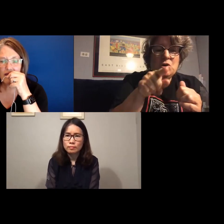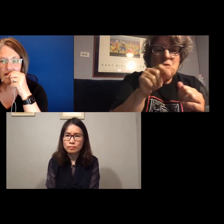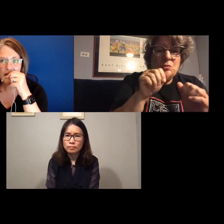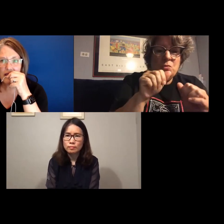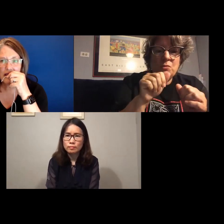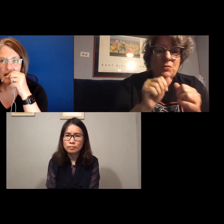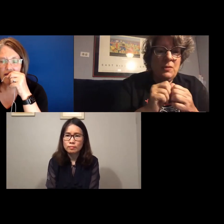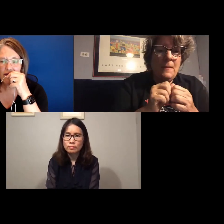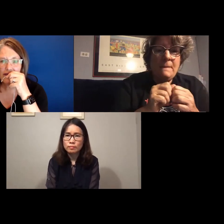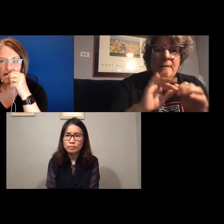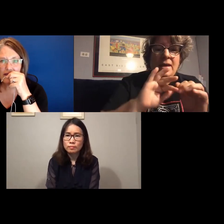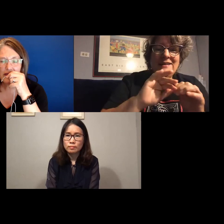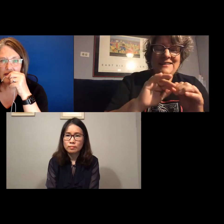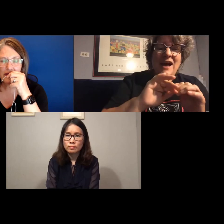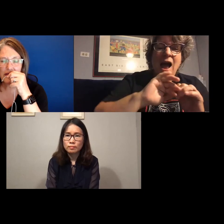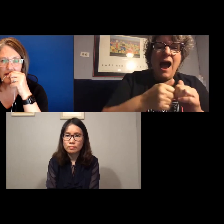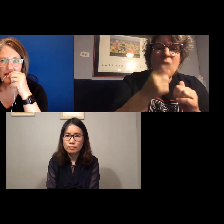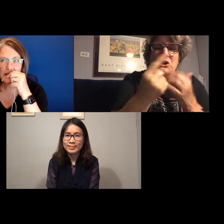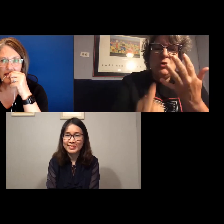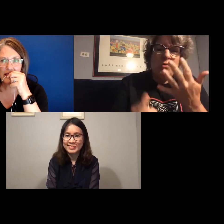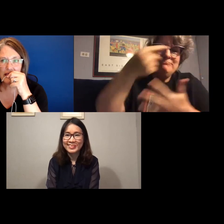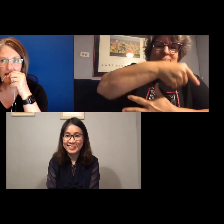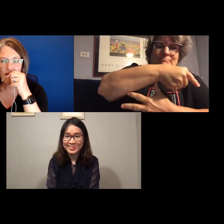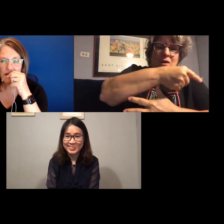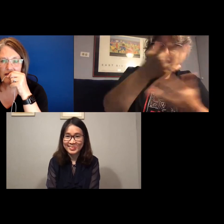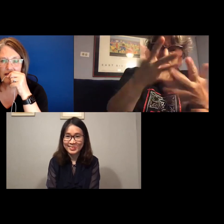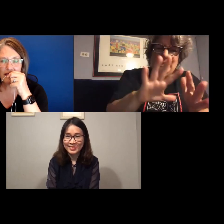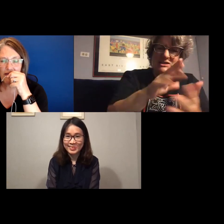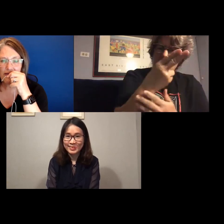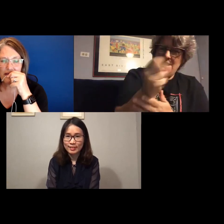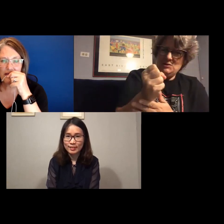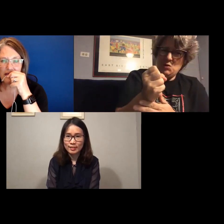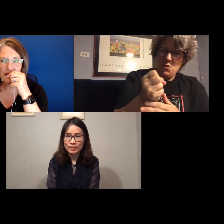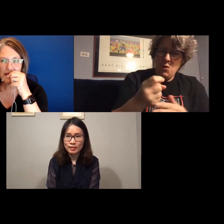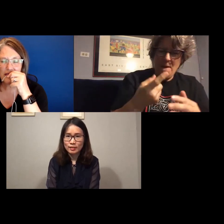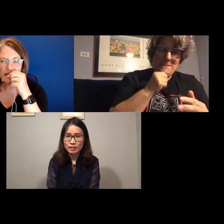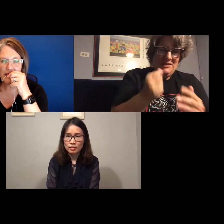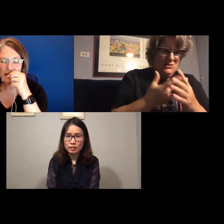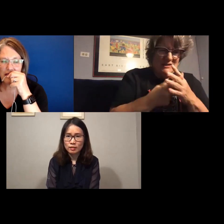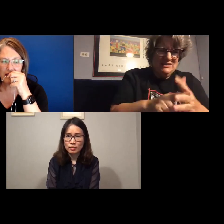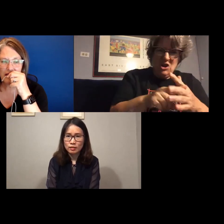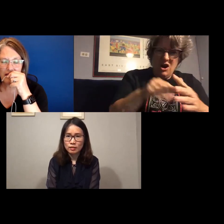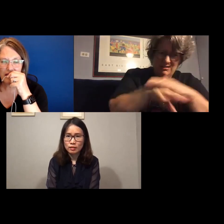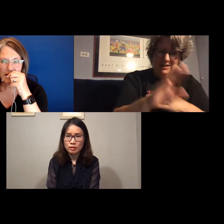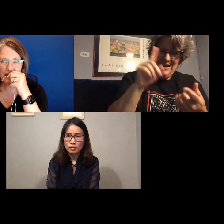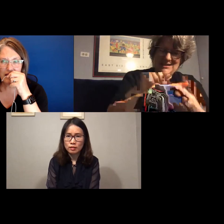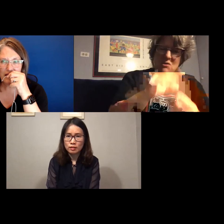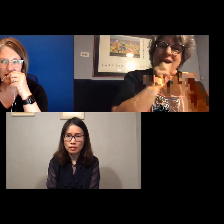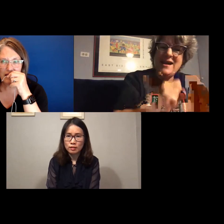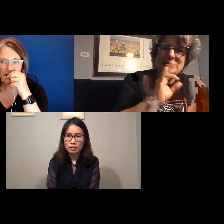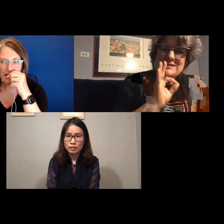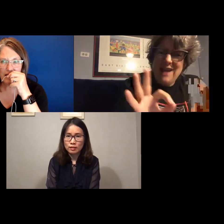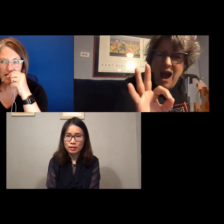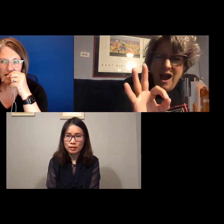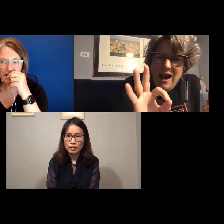Dr. Knopf is explaining in the question again to Xiaorong. How did you learn from kindergarten all